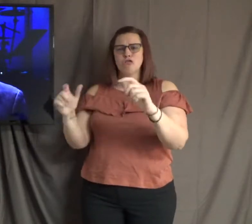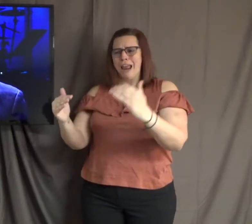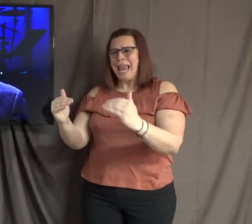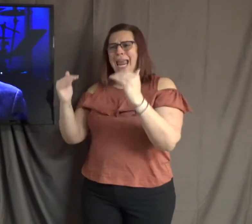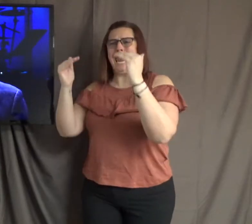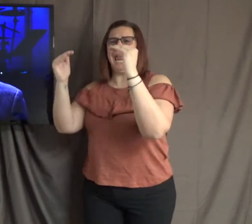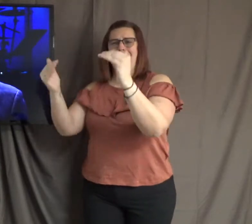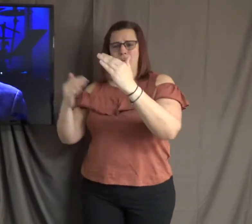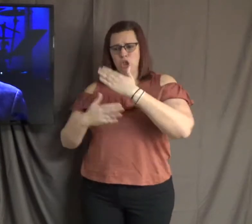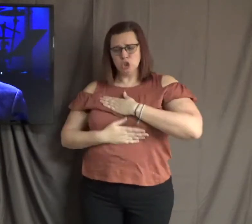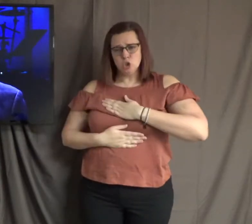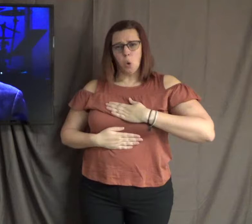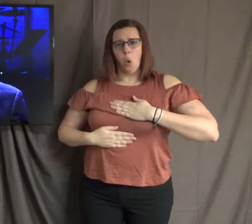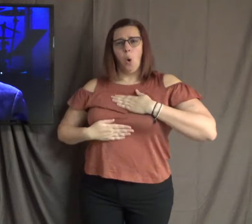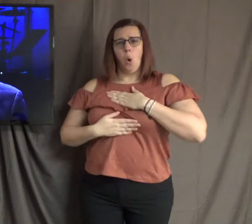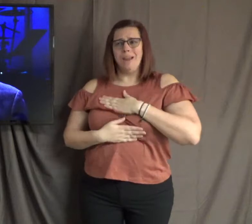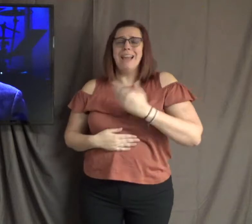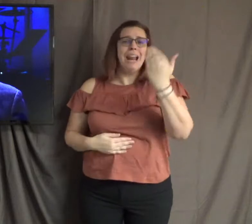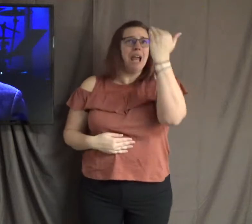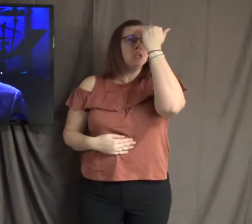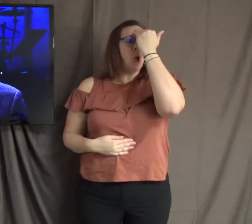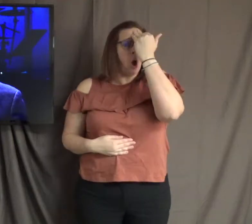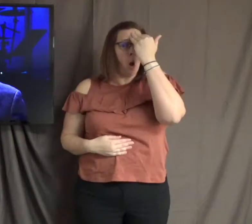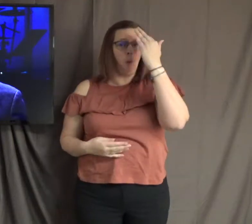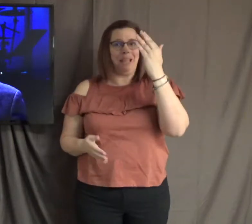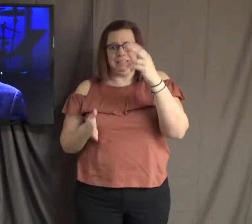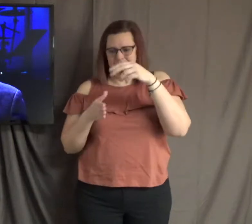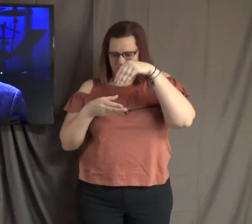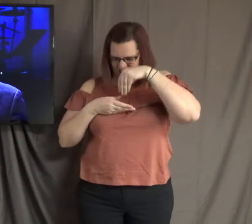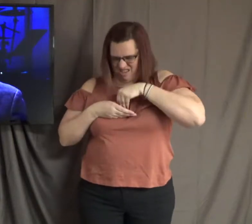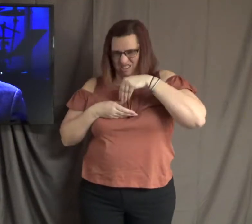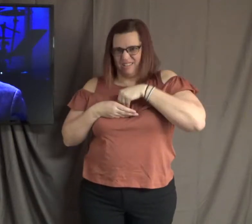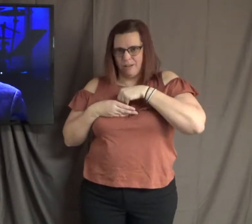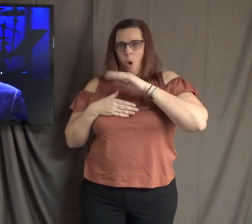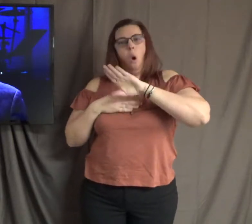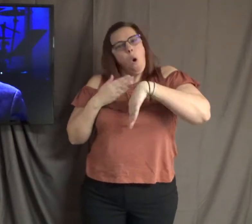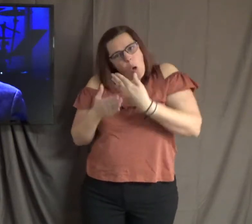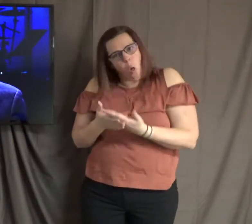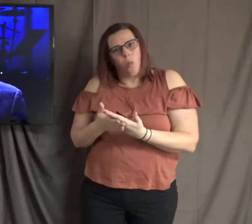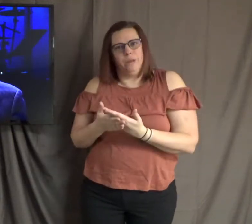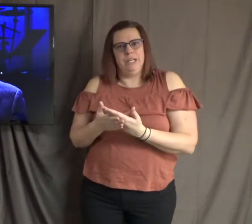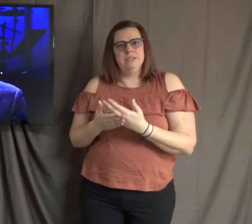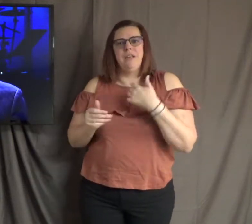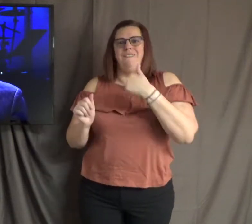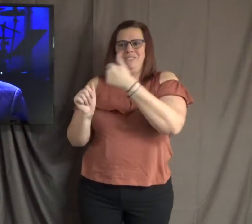the essential wholeness of who each one of us is.